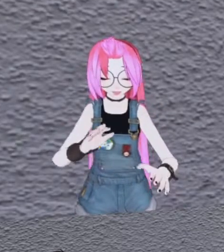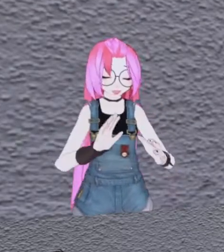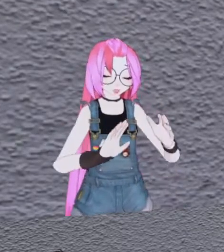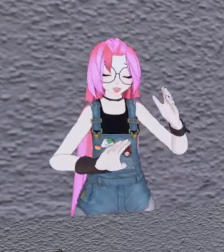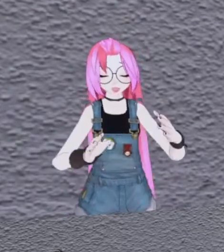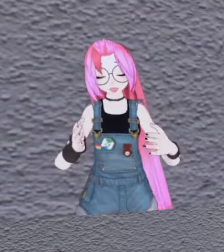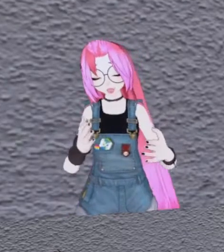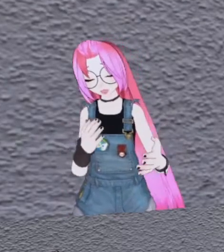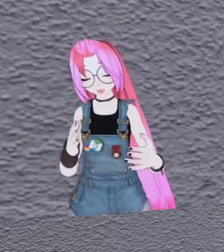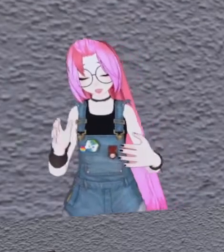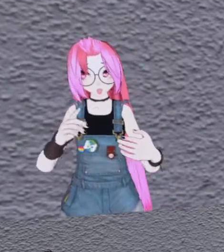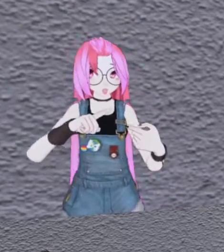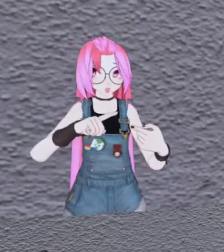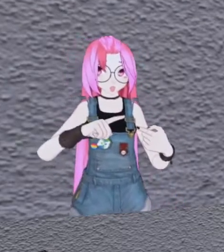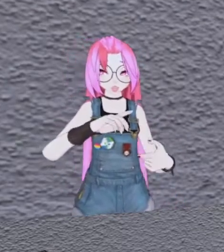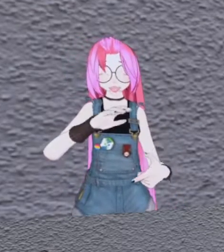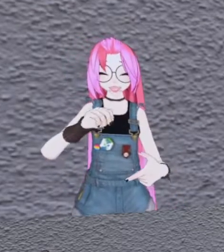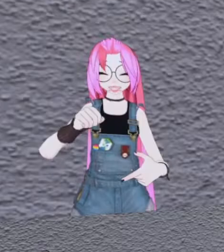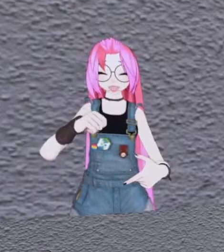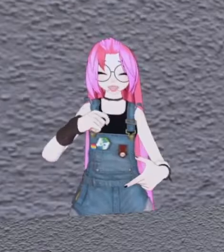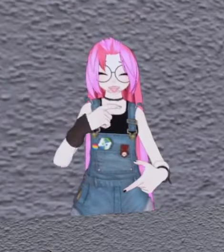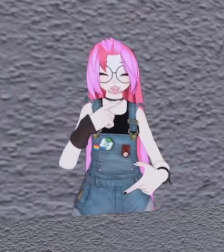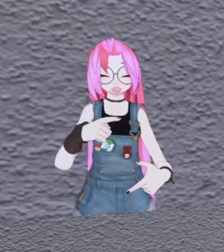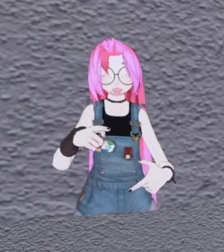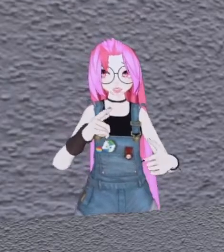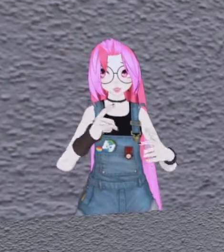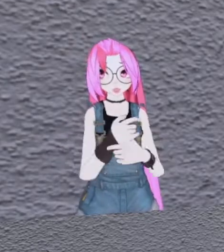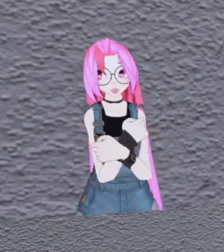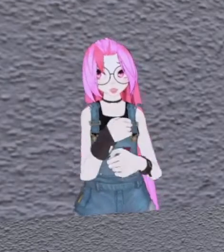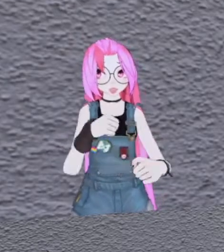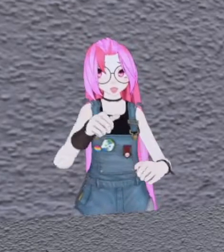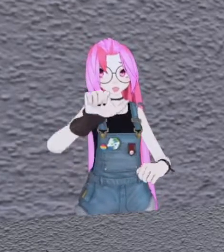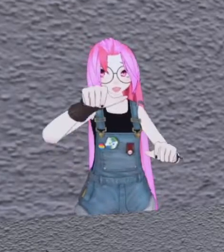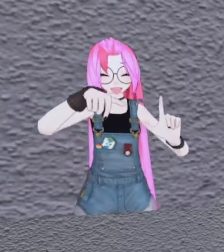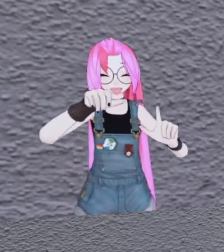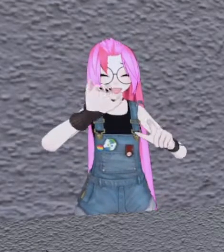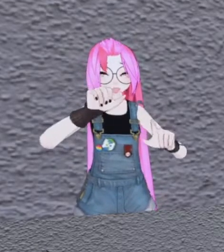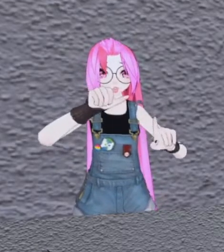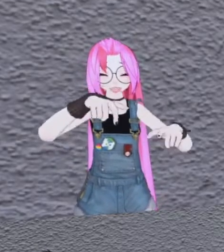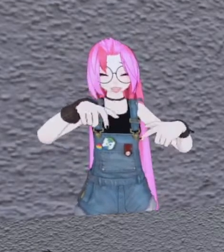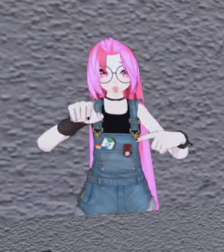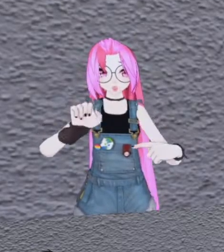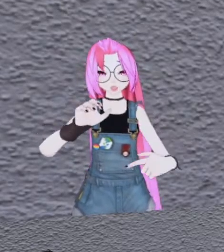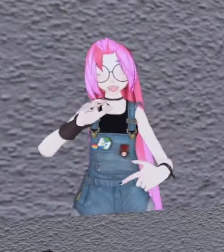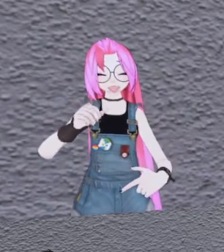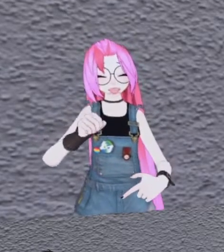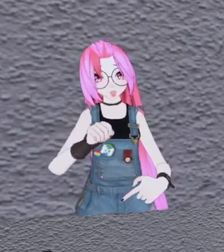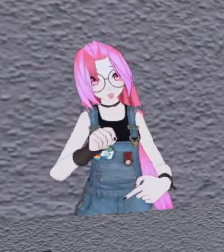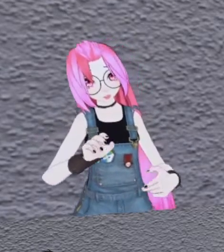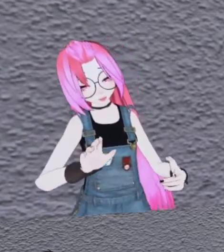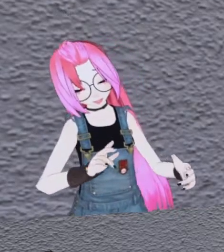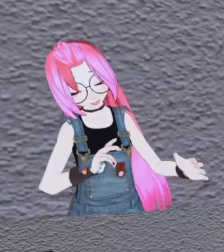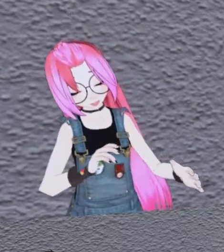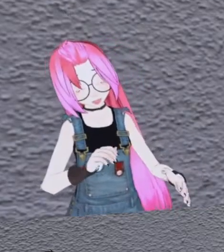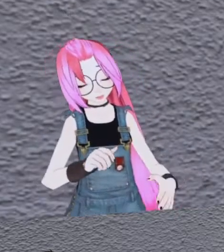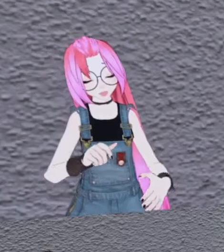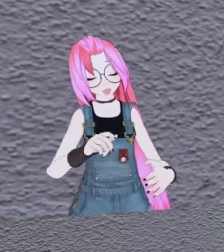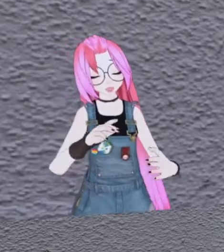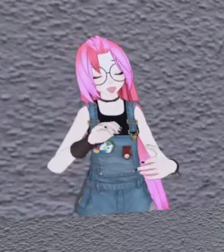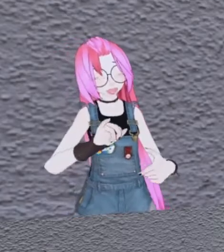basically like I got to know her a little bit, and she was like telling me she really loved anime, and I was like, "Oh, that's super cool, like I like